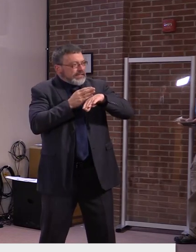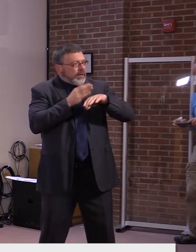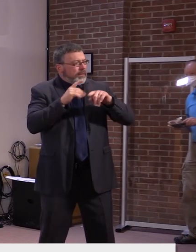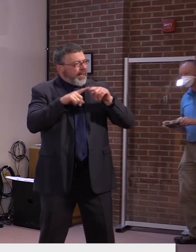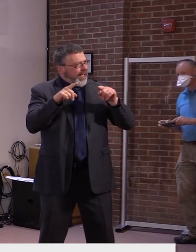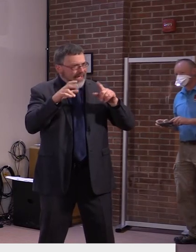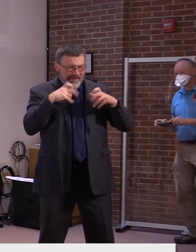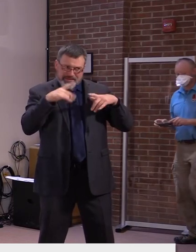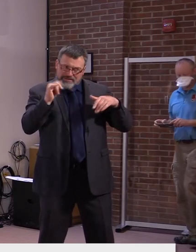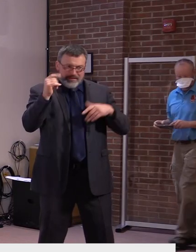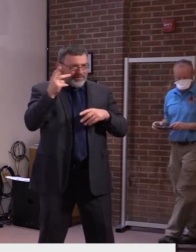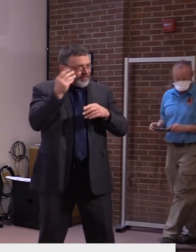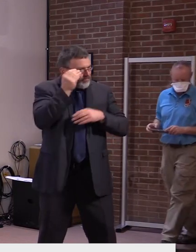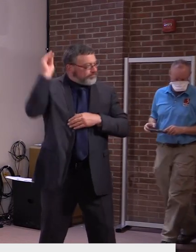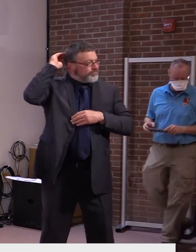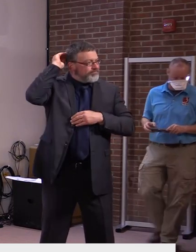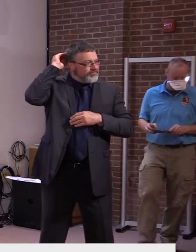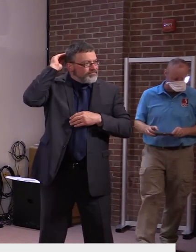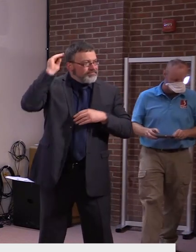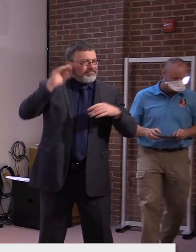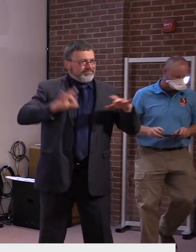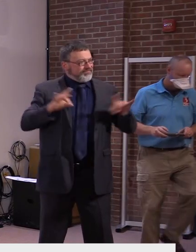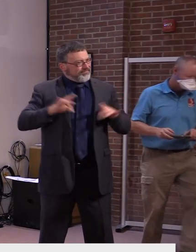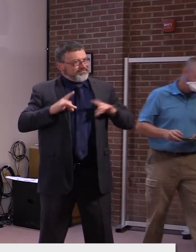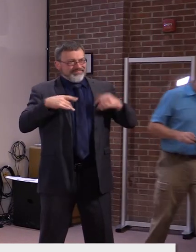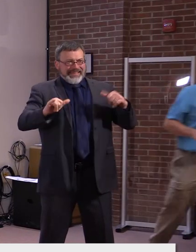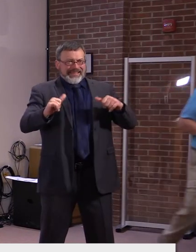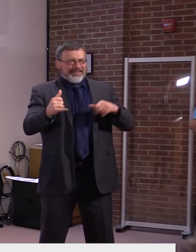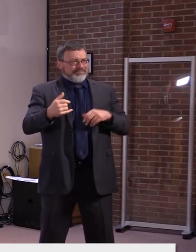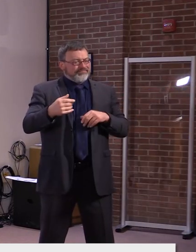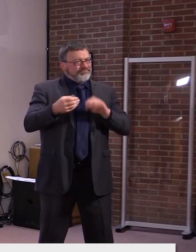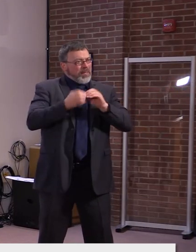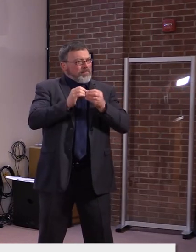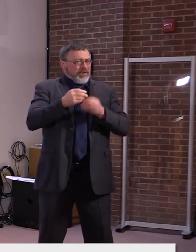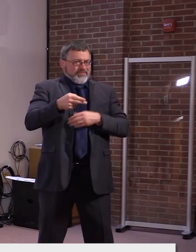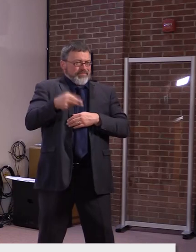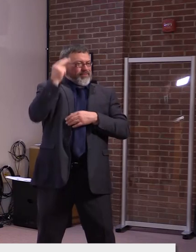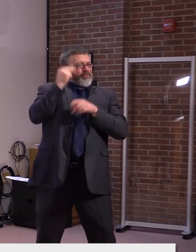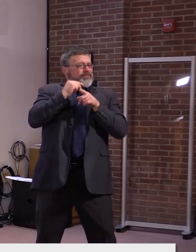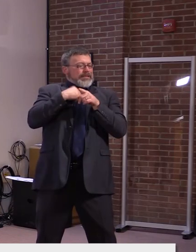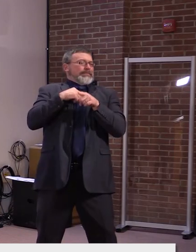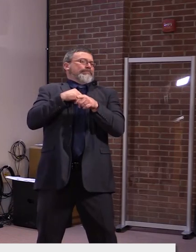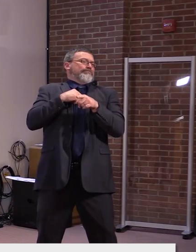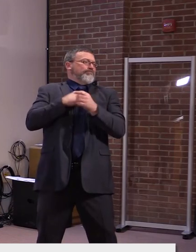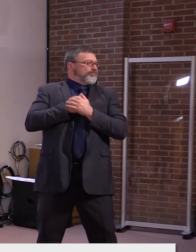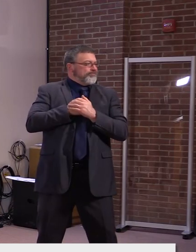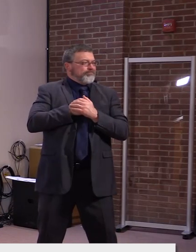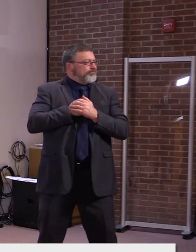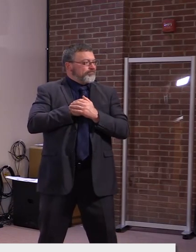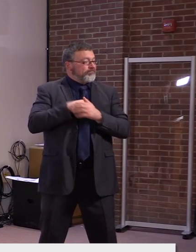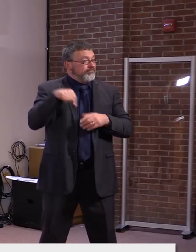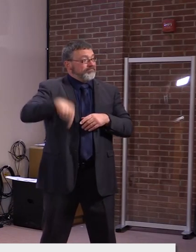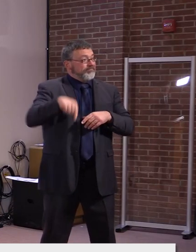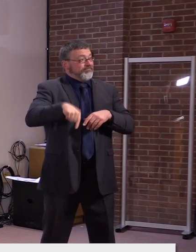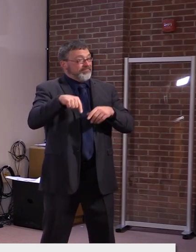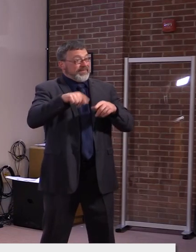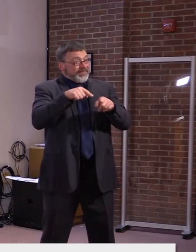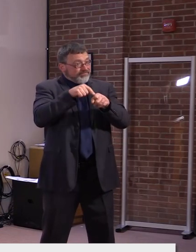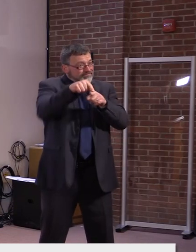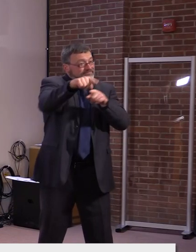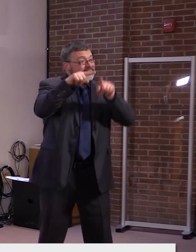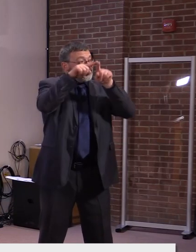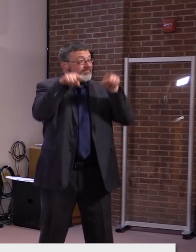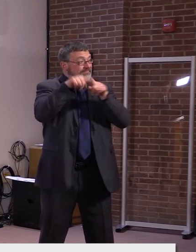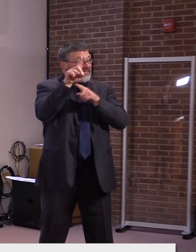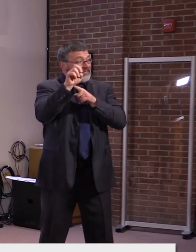of a high point of cases. And also remember that at least twice during the Delta wave, our cases have improved, only to